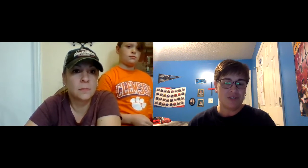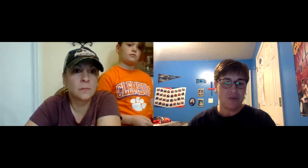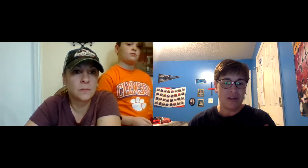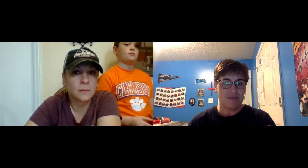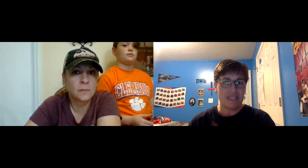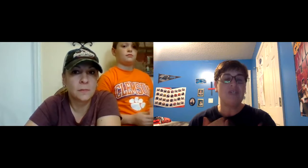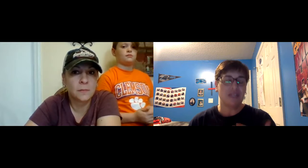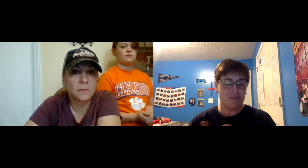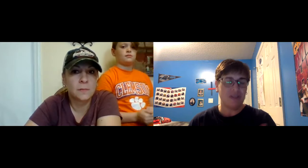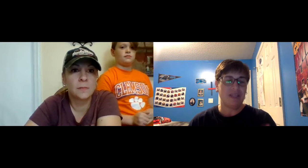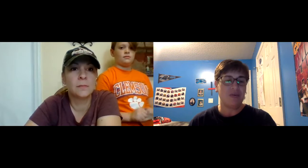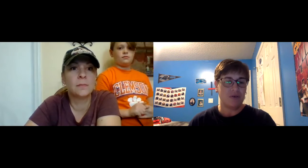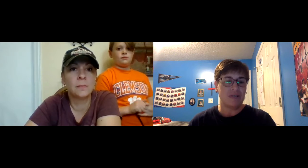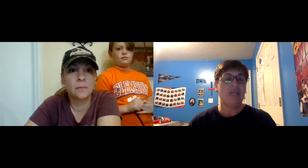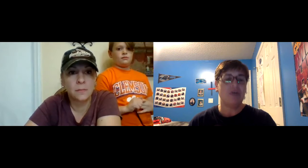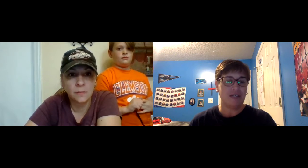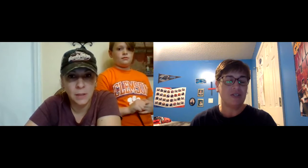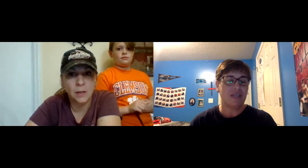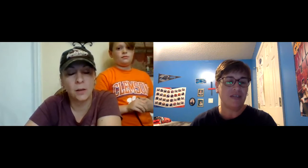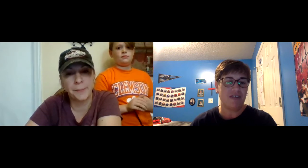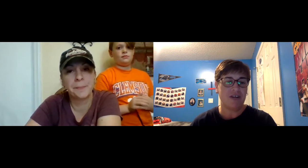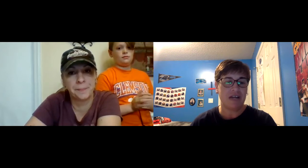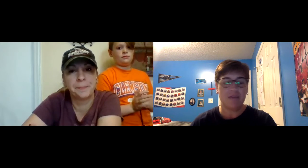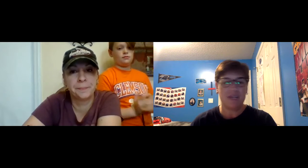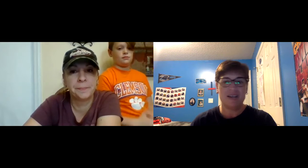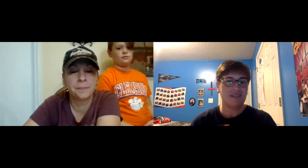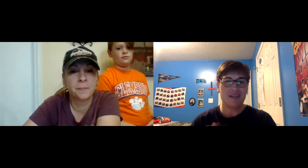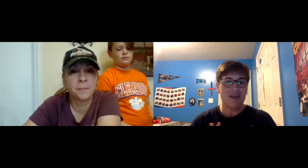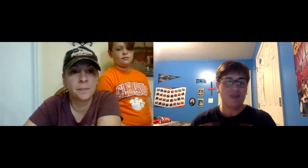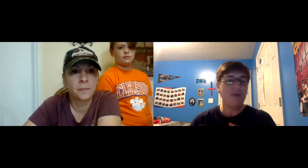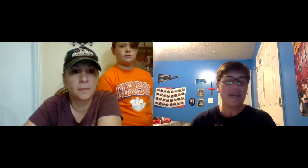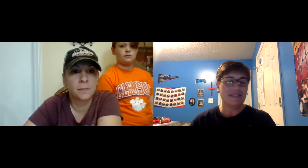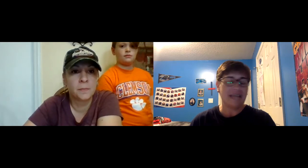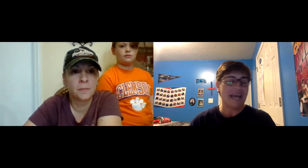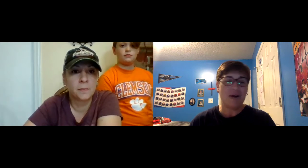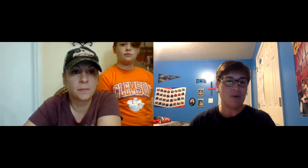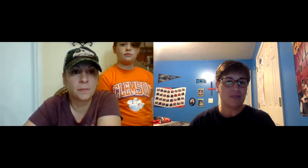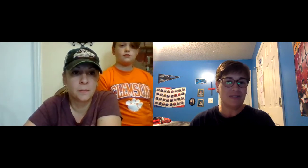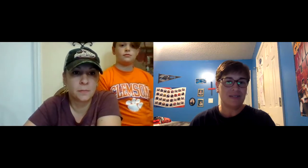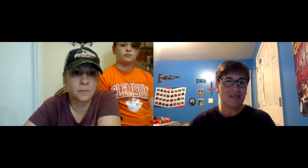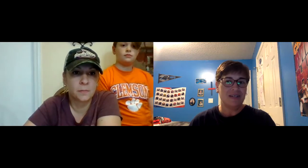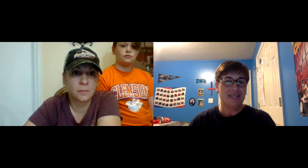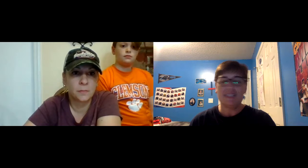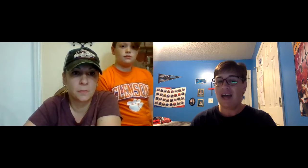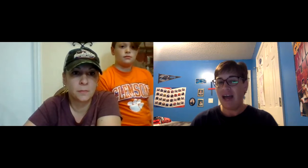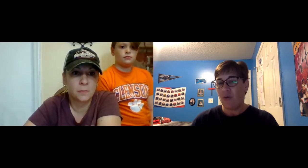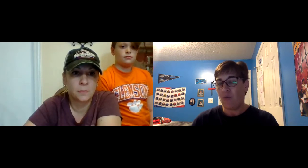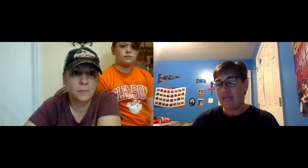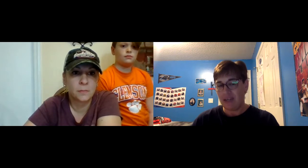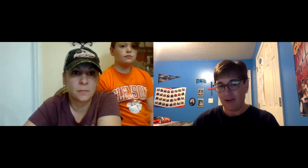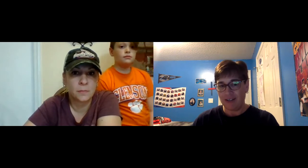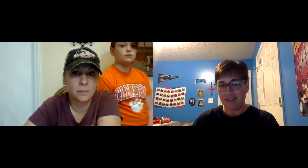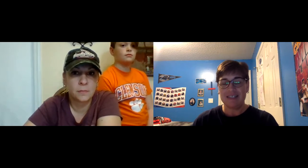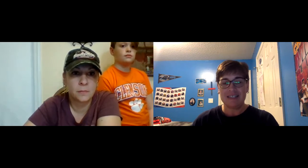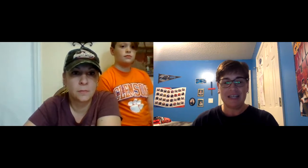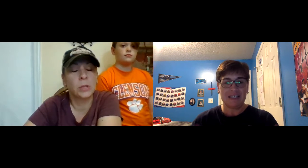was just a way of teaching them what they were hearing so they could figure it out, because the way it sounds is not how we